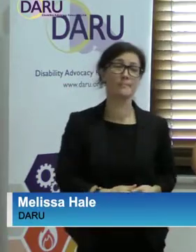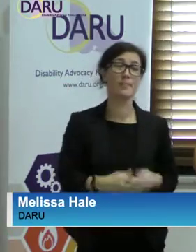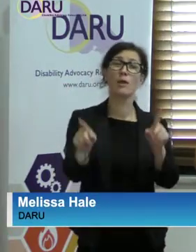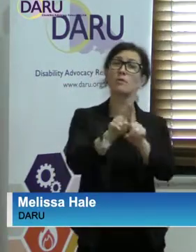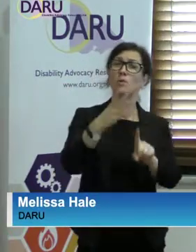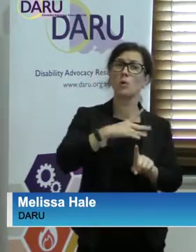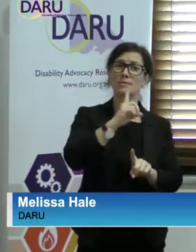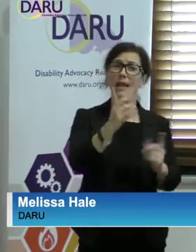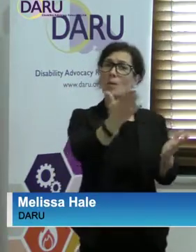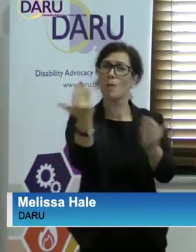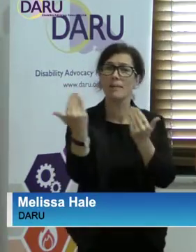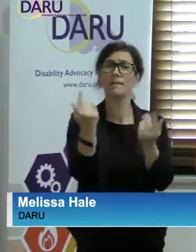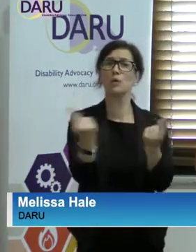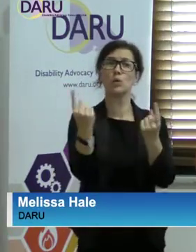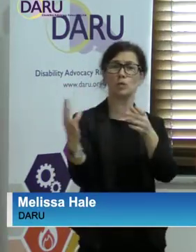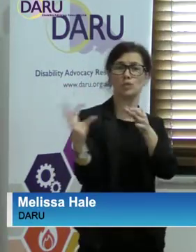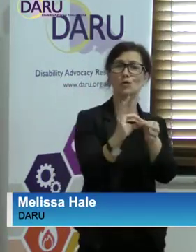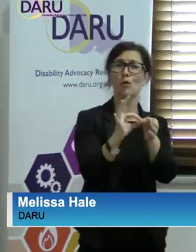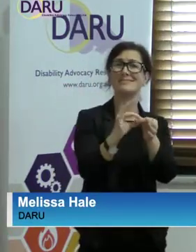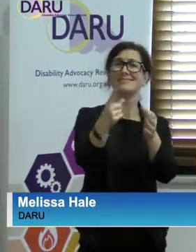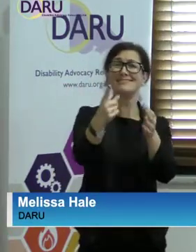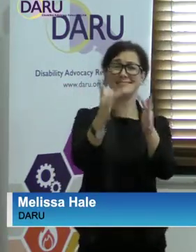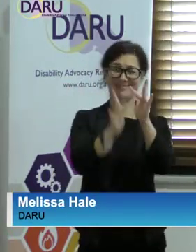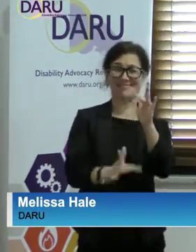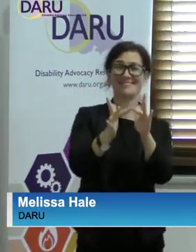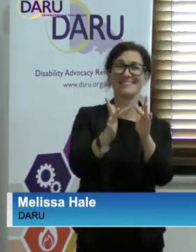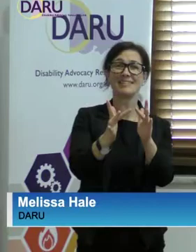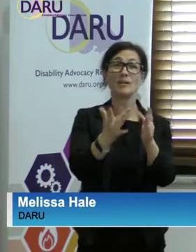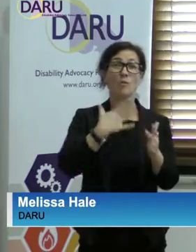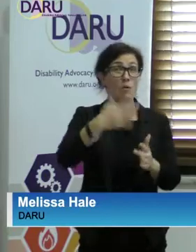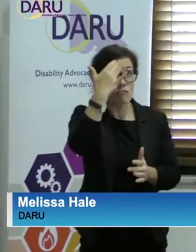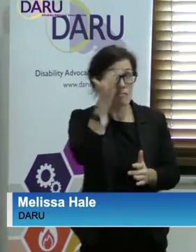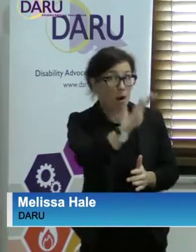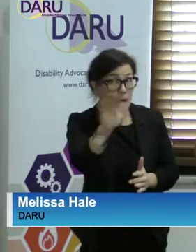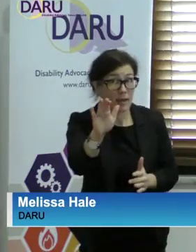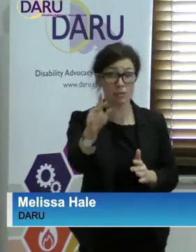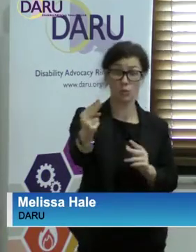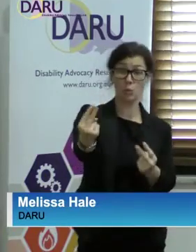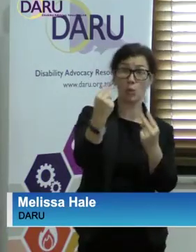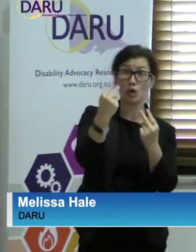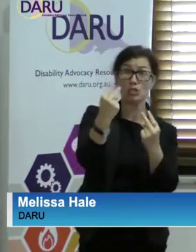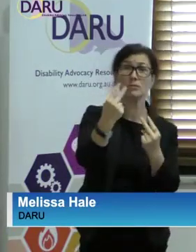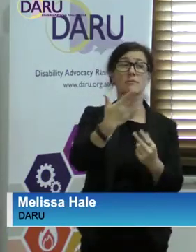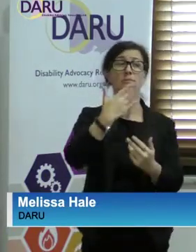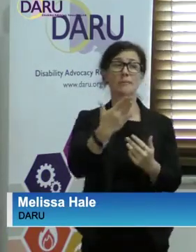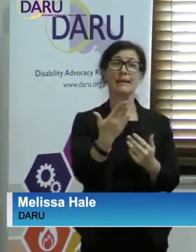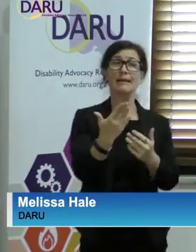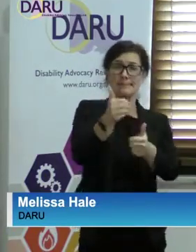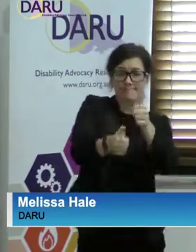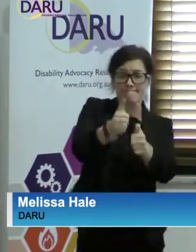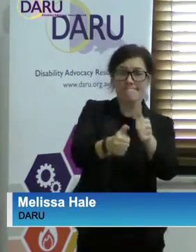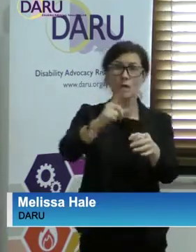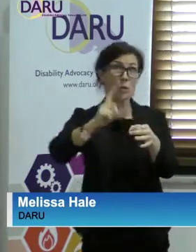to welcome those of us who have joined us online. Just a reminder to those watching online, please feel free to text message